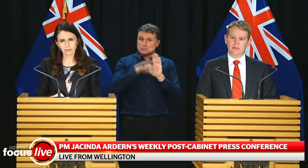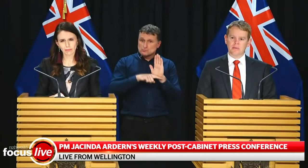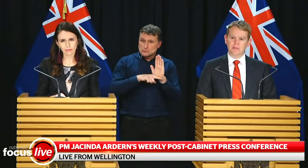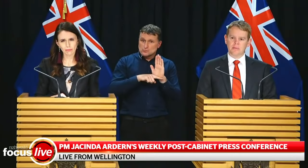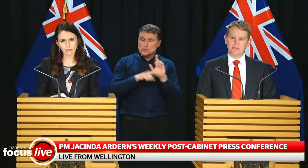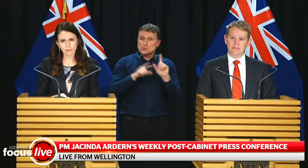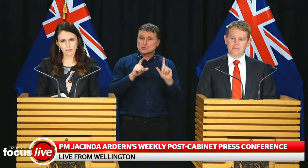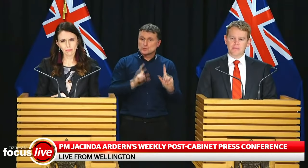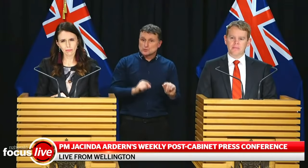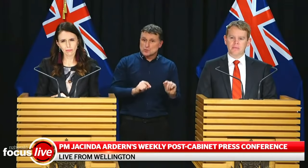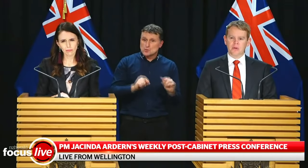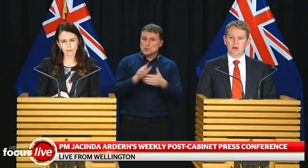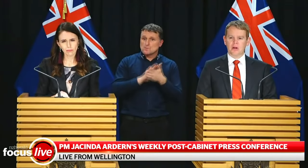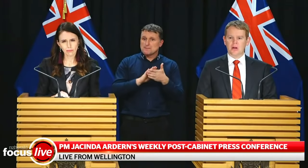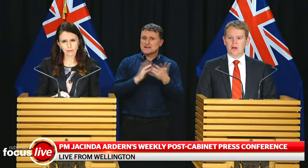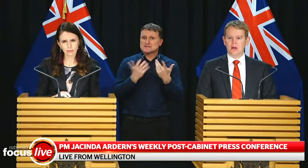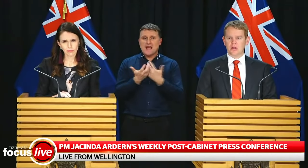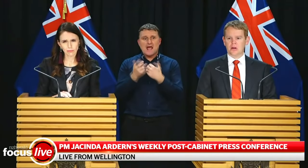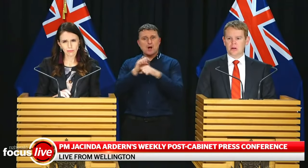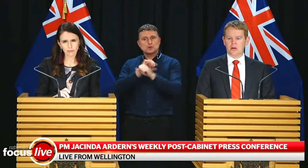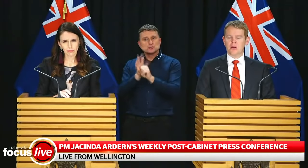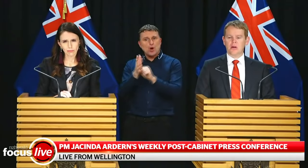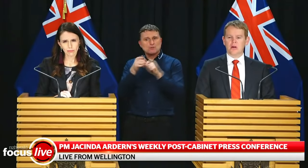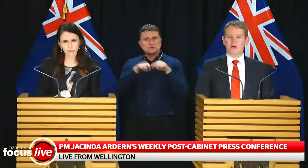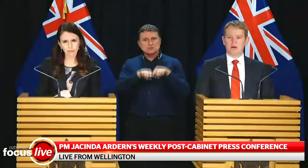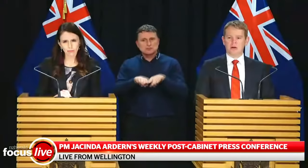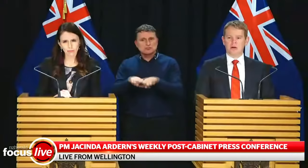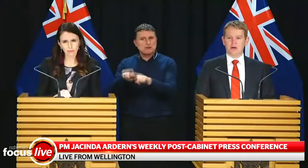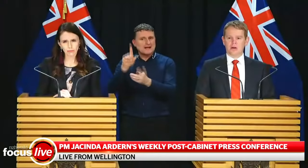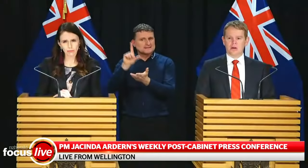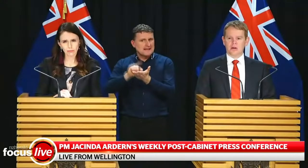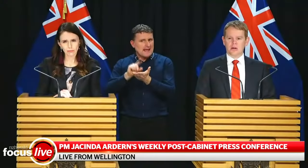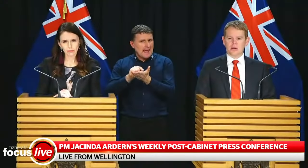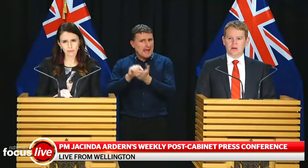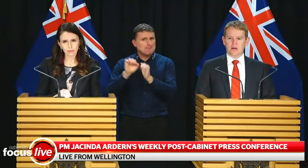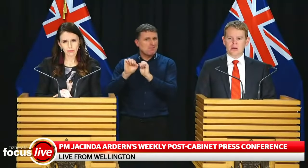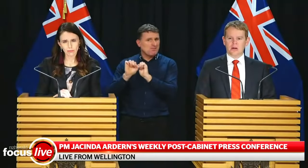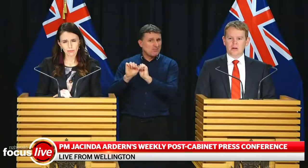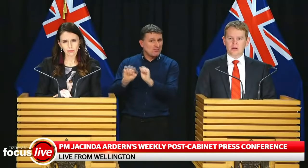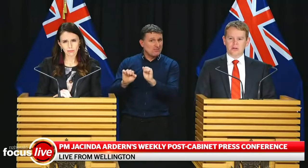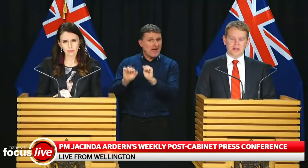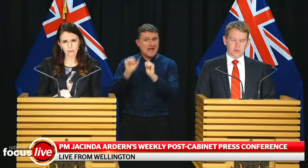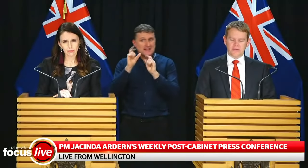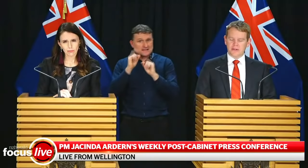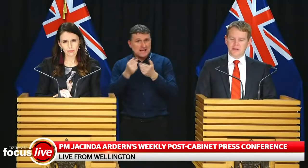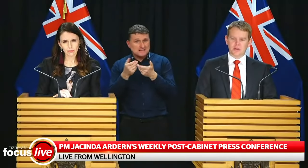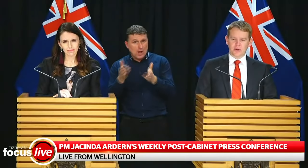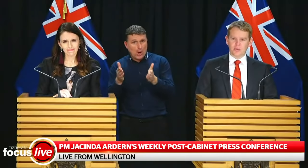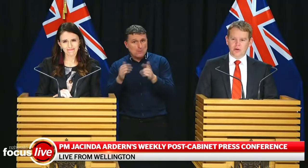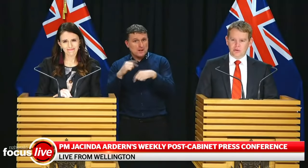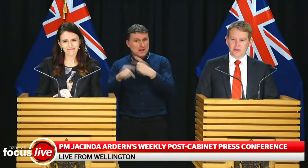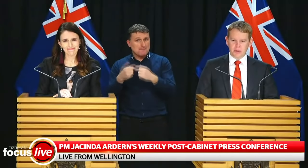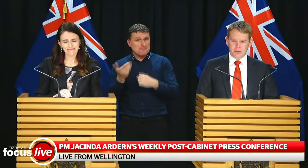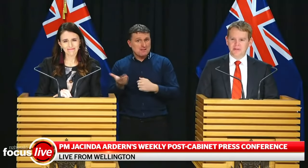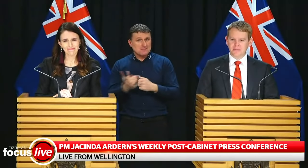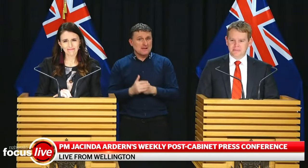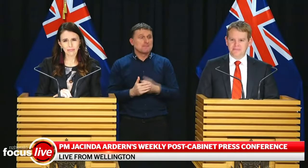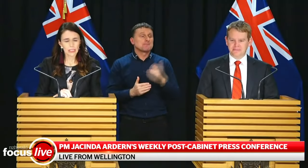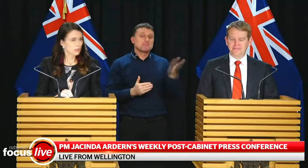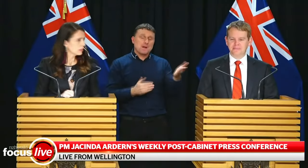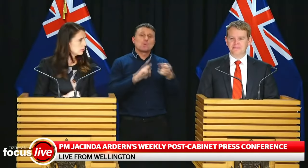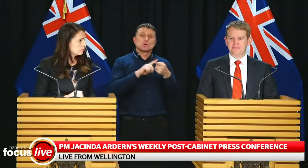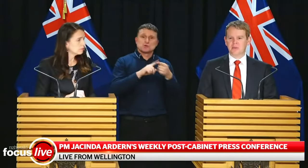Bluetooth tracing part of the app. Have they indicated to you that they're open to this sort of more limited mandate? Look, that's one of the things that we work through at the moment.